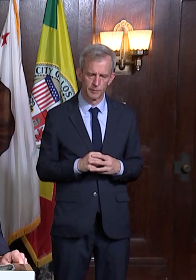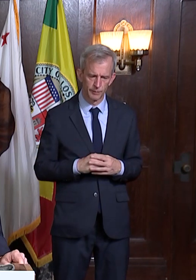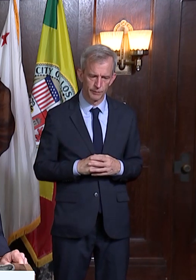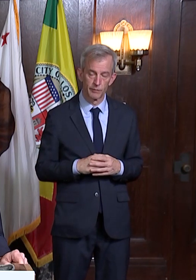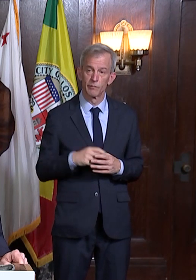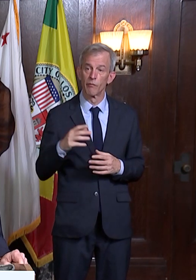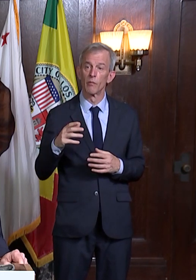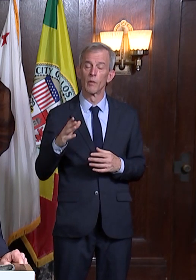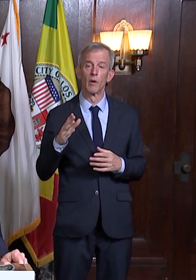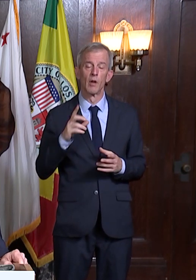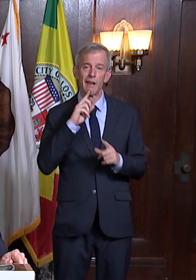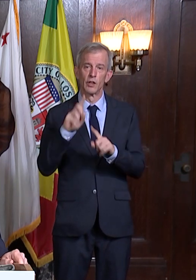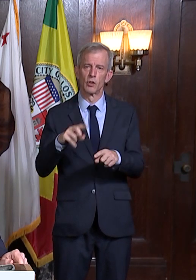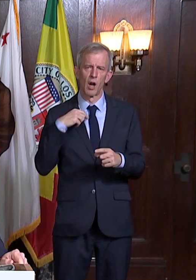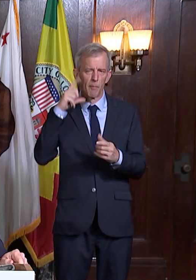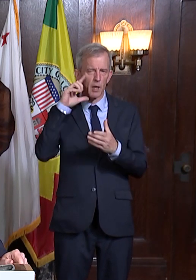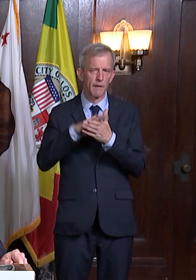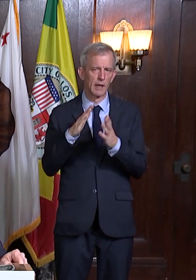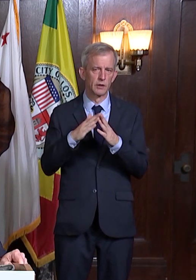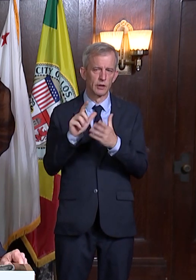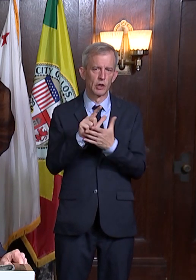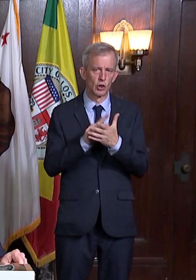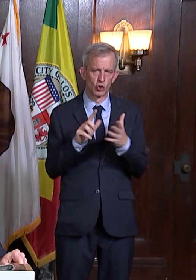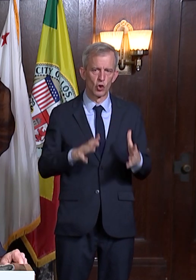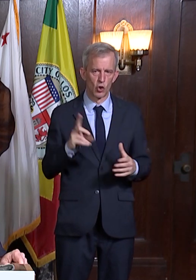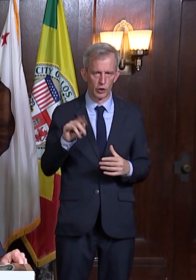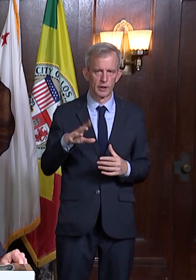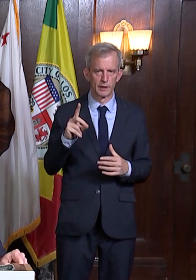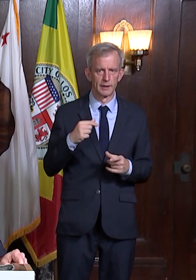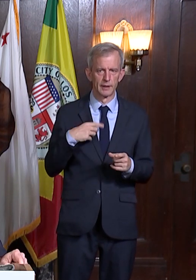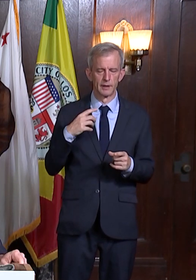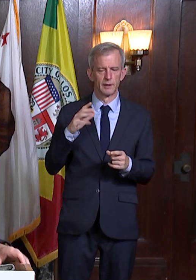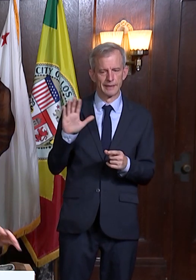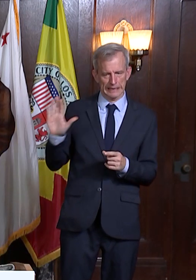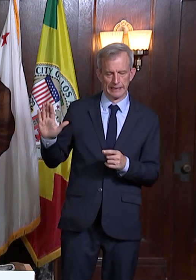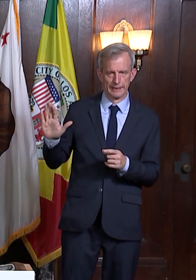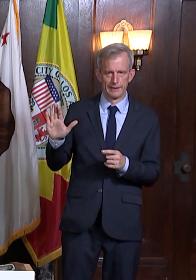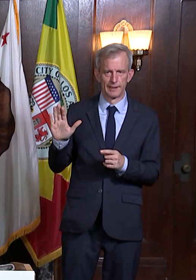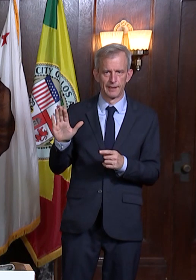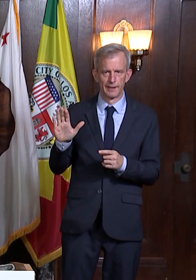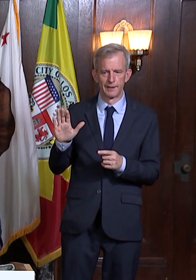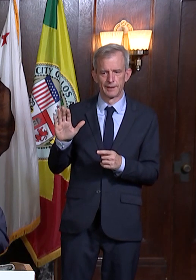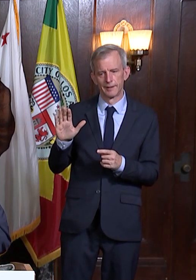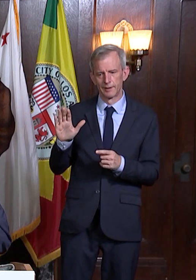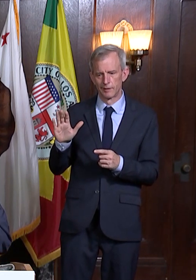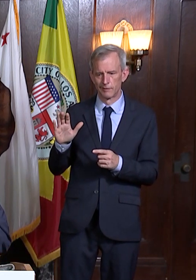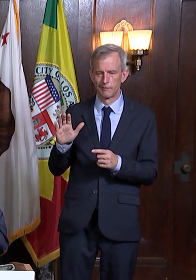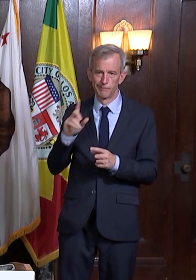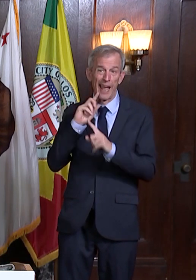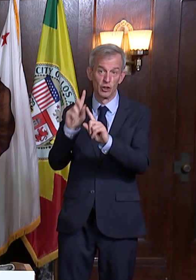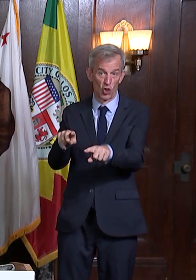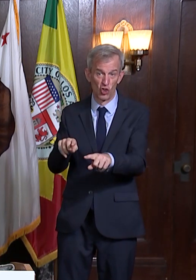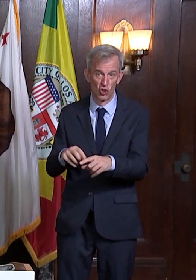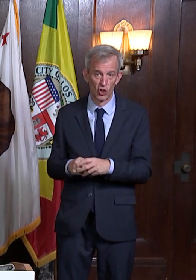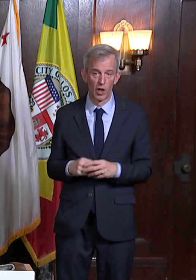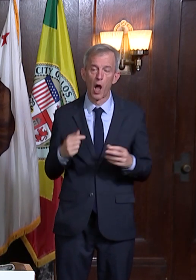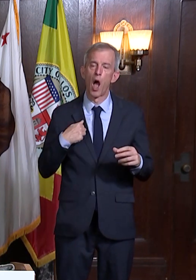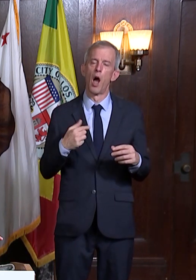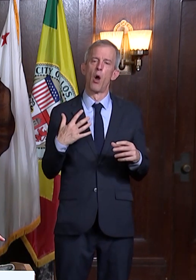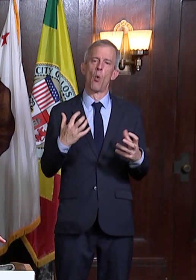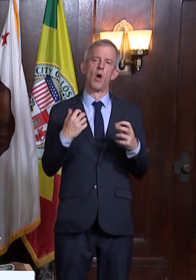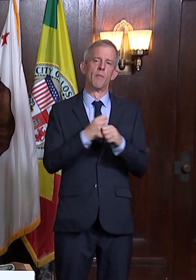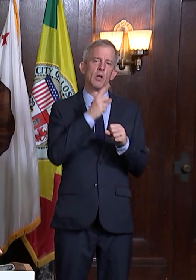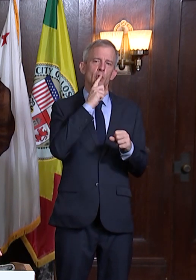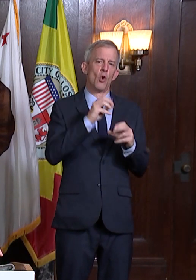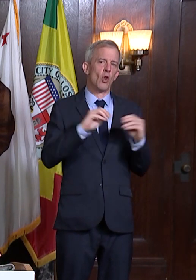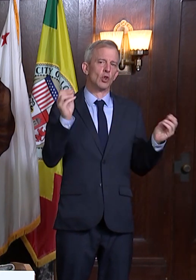has done that, so that would be a question the city attorney's office would have to answer. I've made sure that I wanted to make sure there was no political